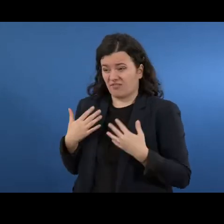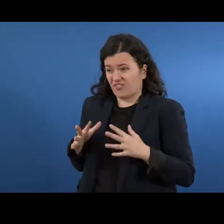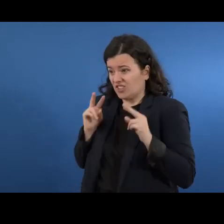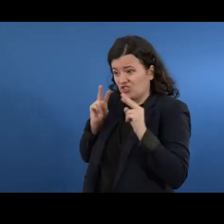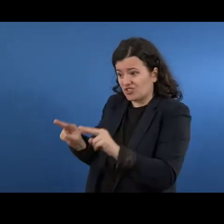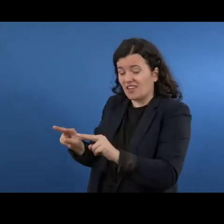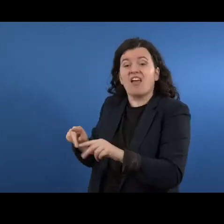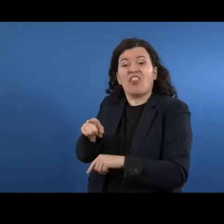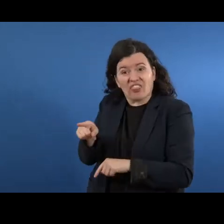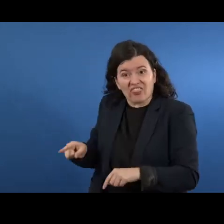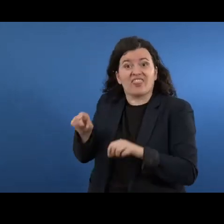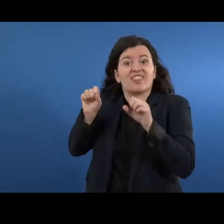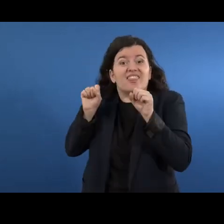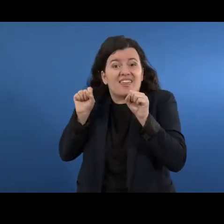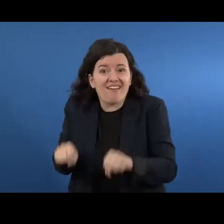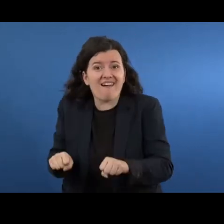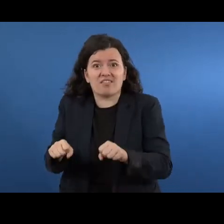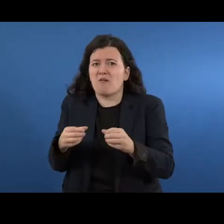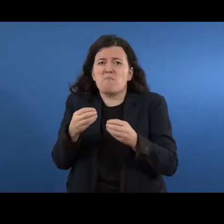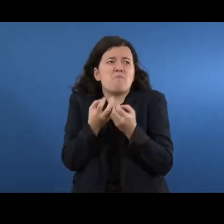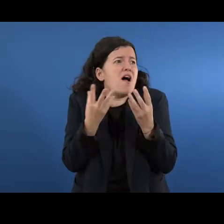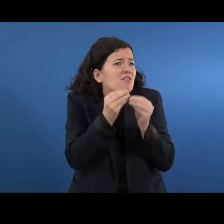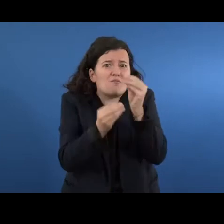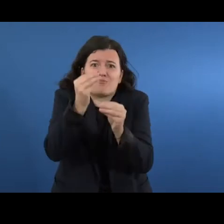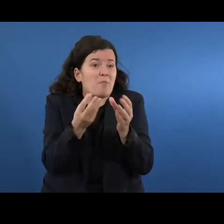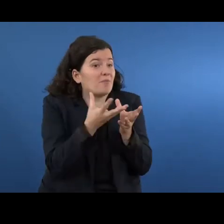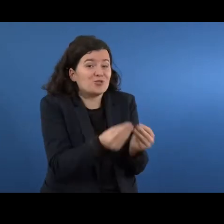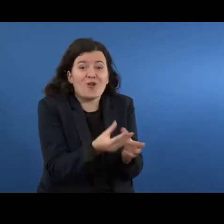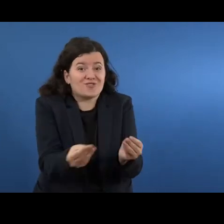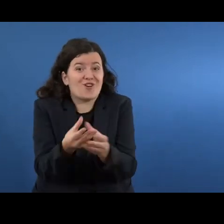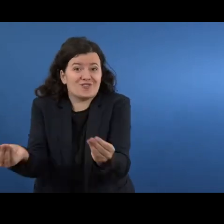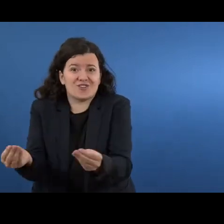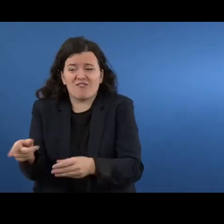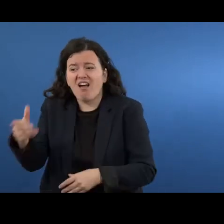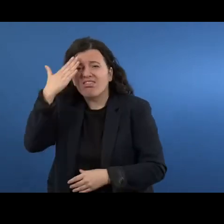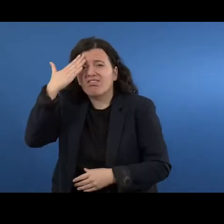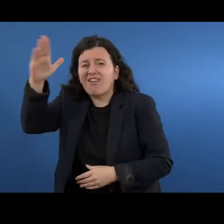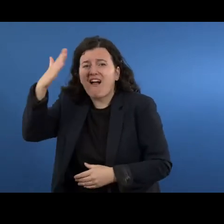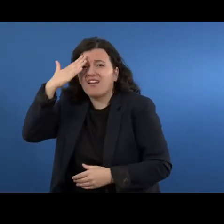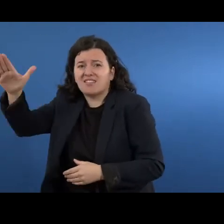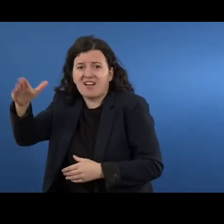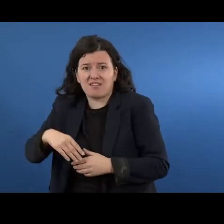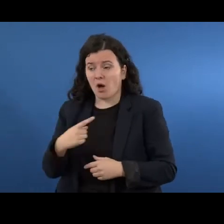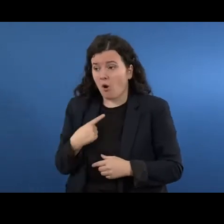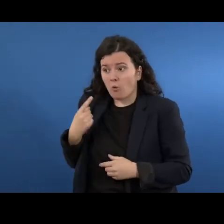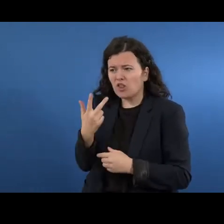solvers and they're very, very talented and dedicated employees. From our work supporting around 300 persons with disability in the